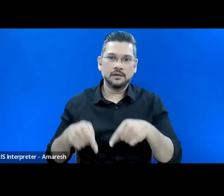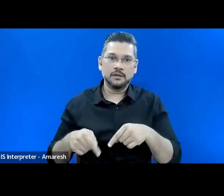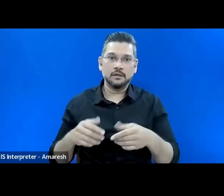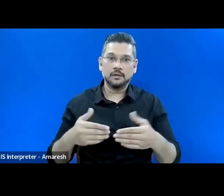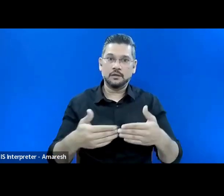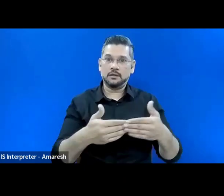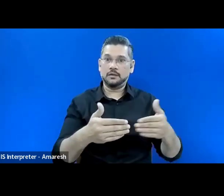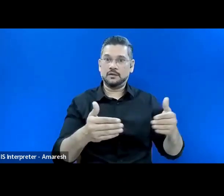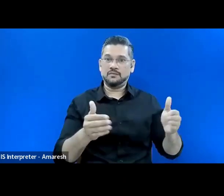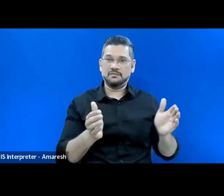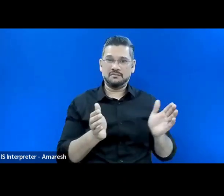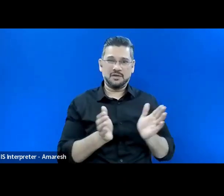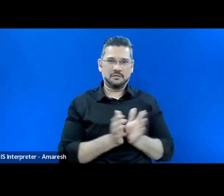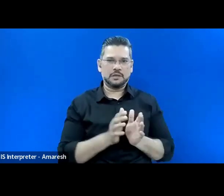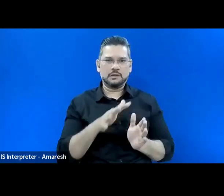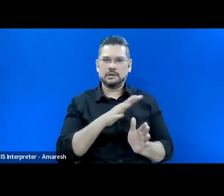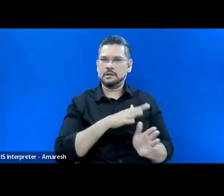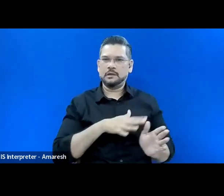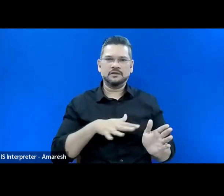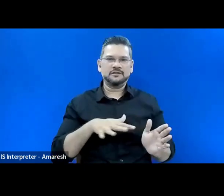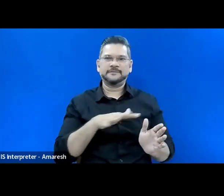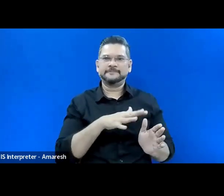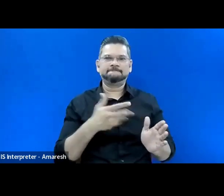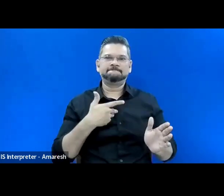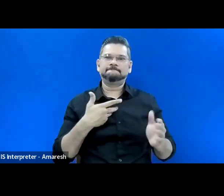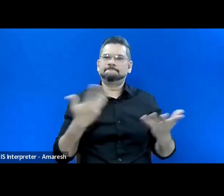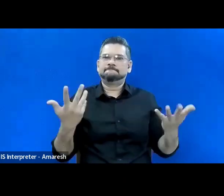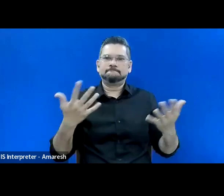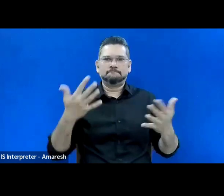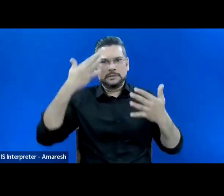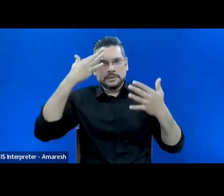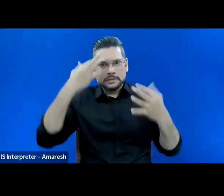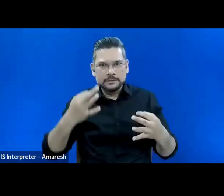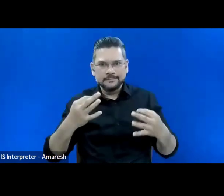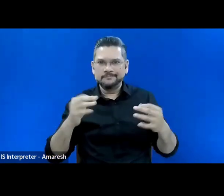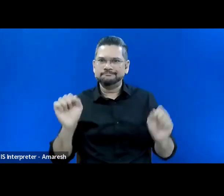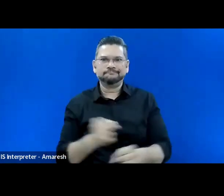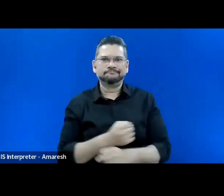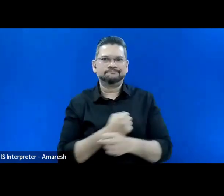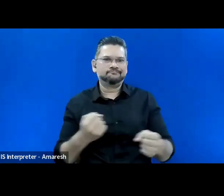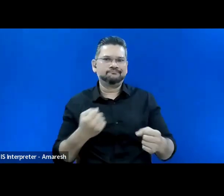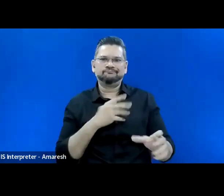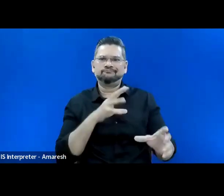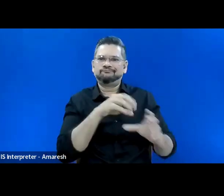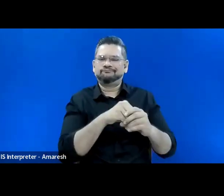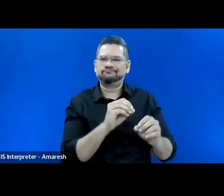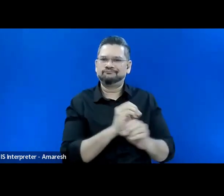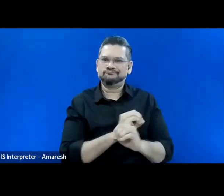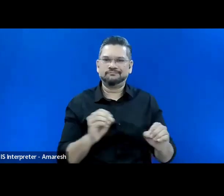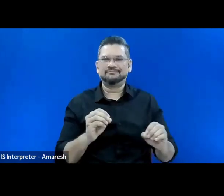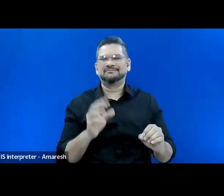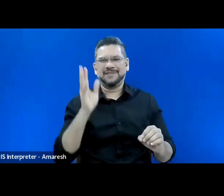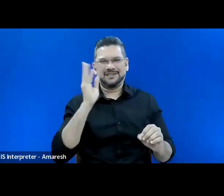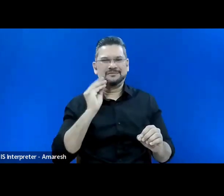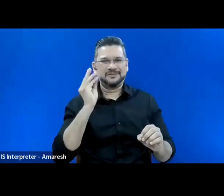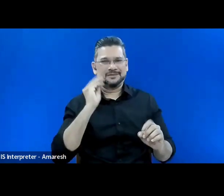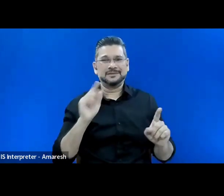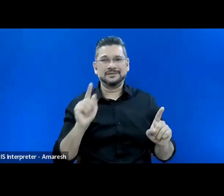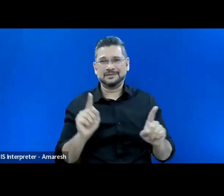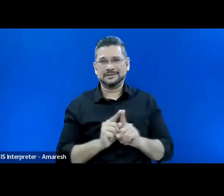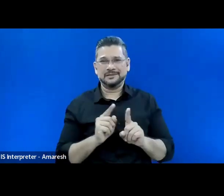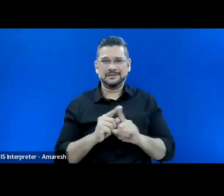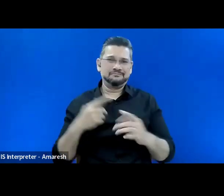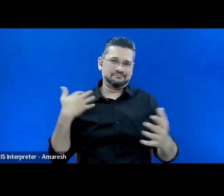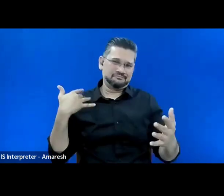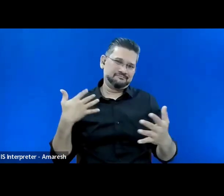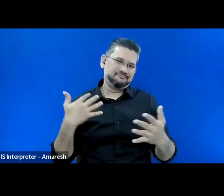are not part of anything as we speak right now. That is the experience persons, youths with psychosocial disability here in